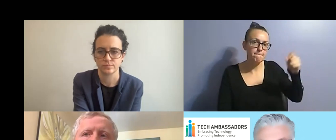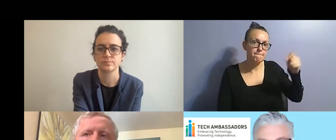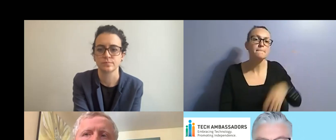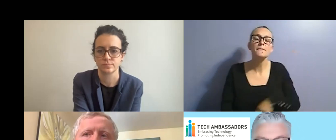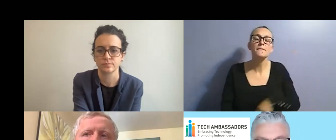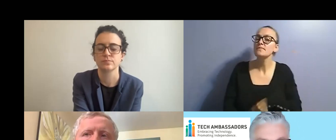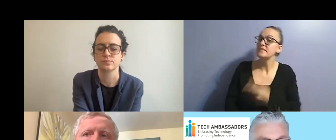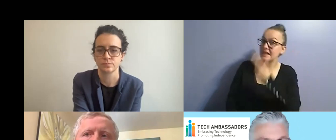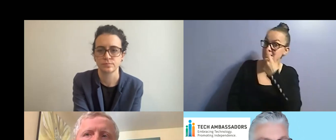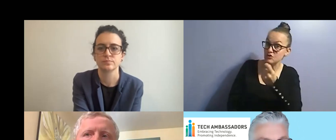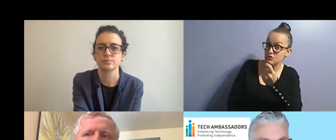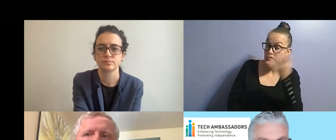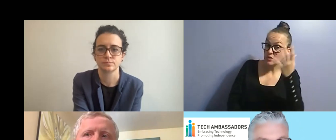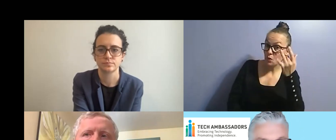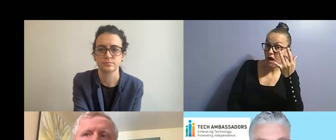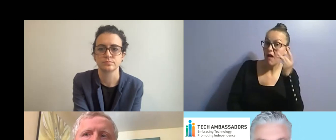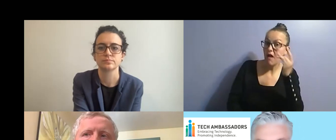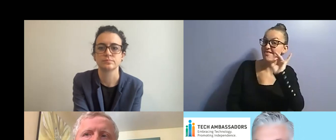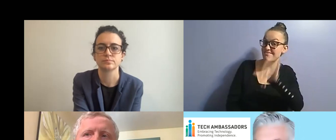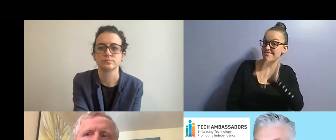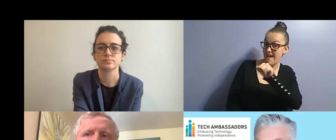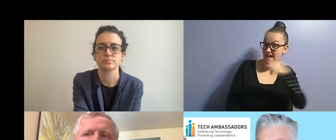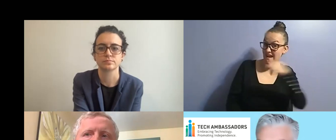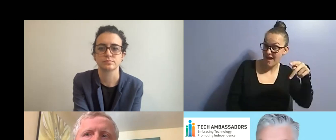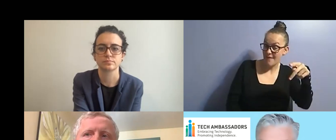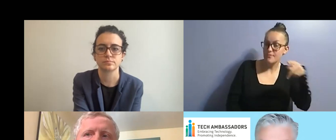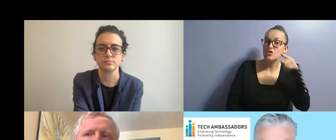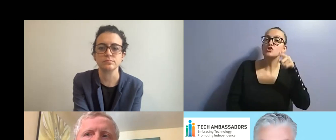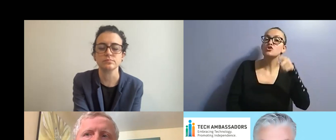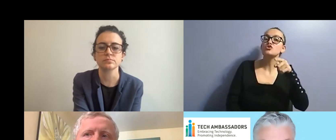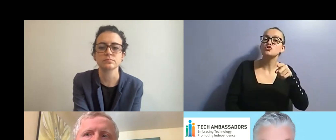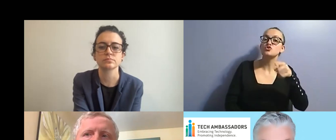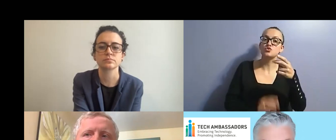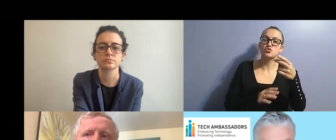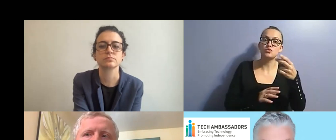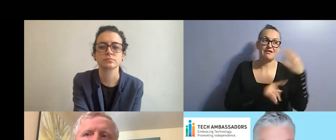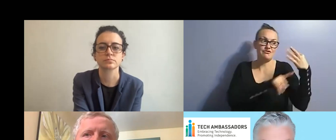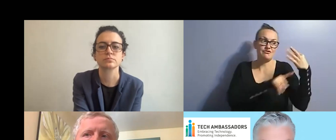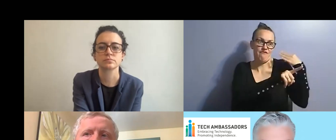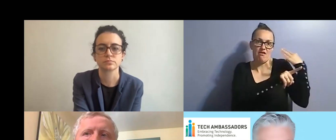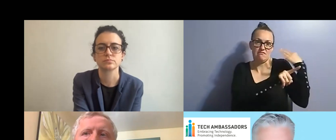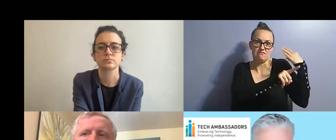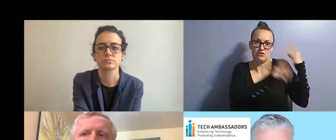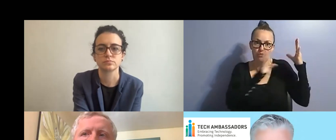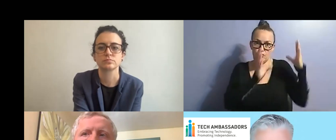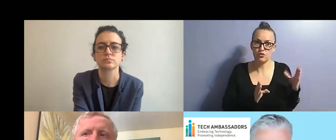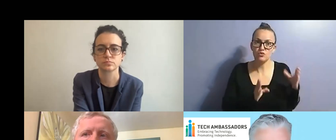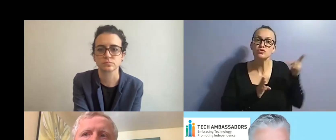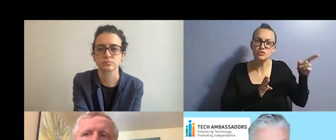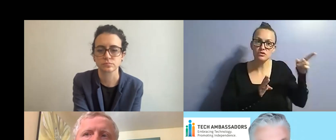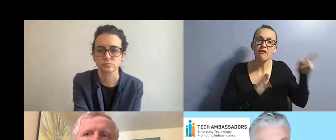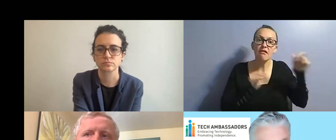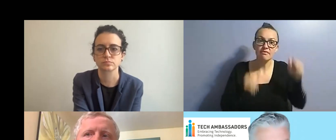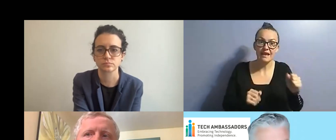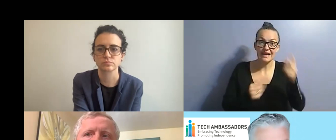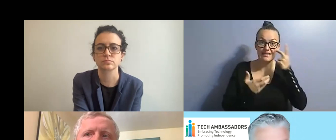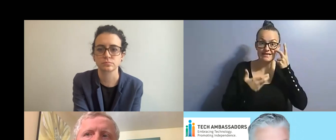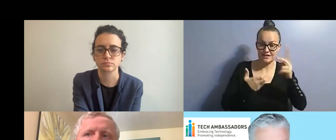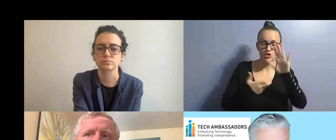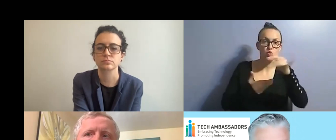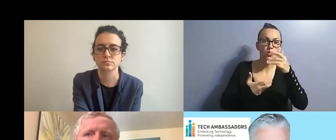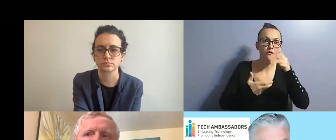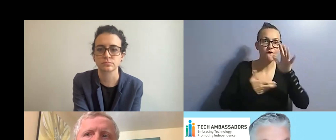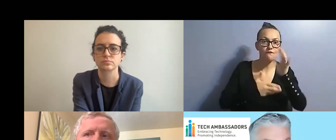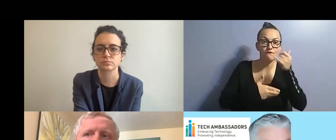happens is with that app, you navigate by working with a volunteer on the other end. So they can see the camera on your